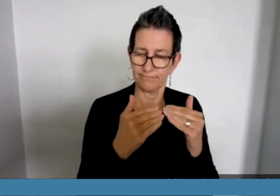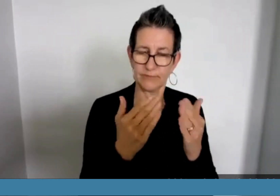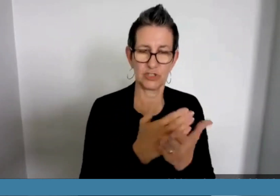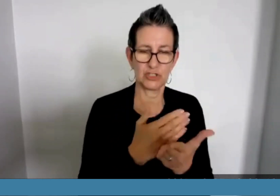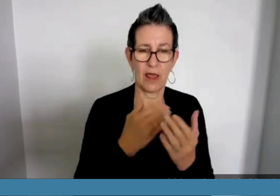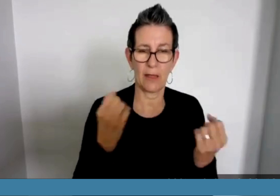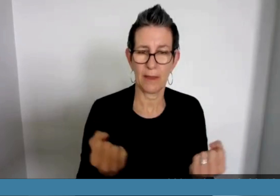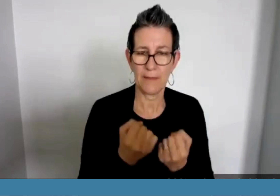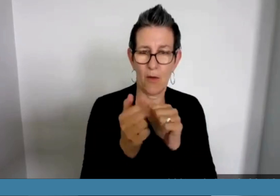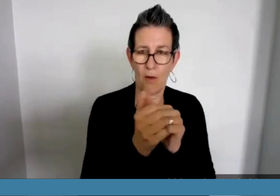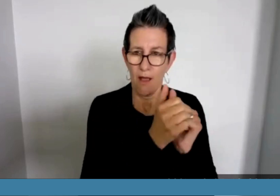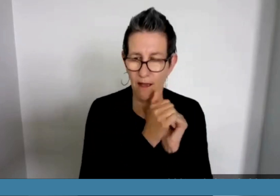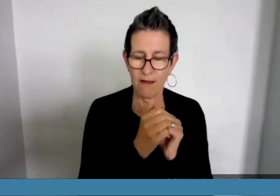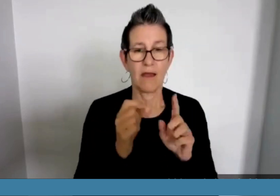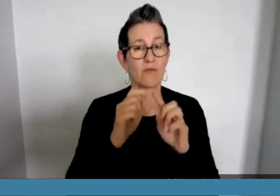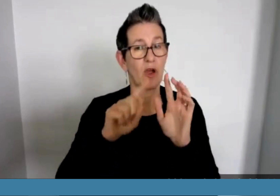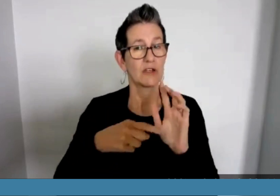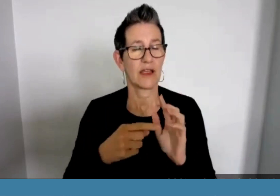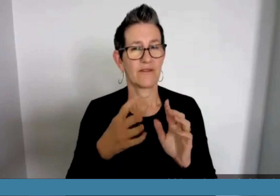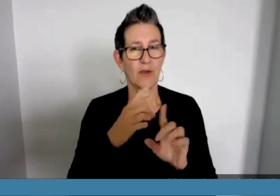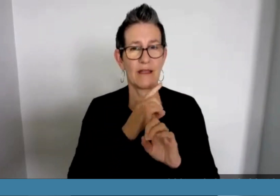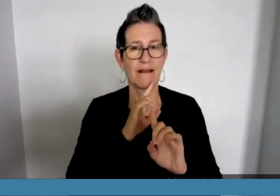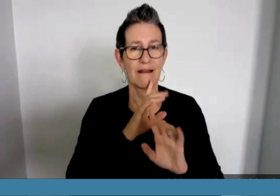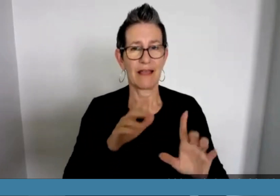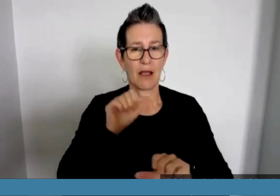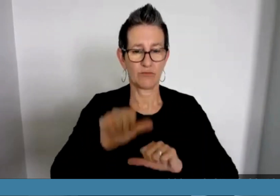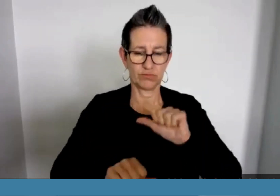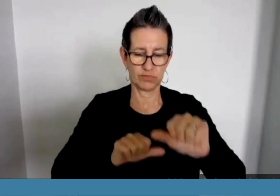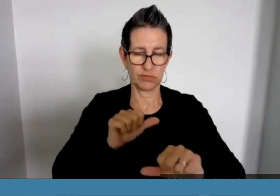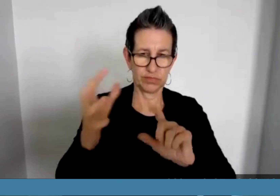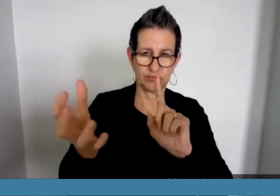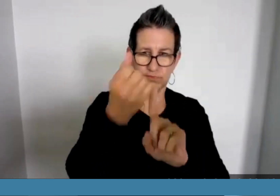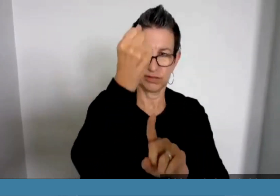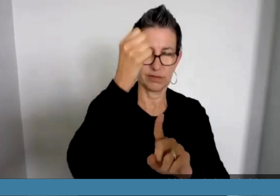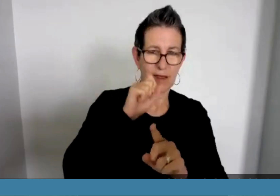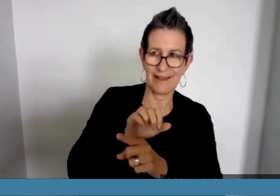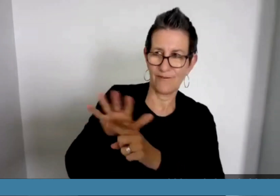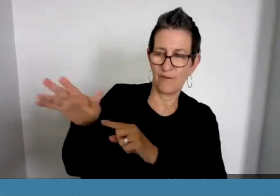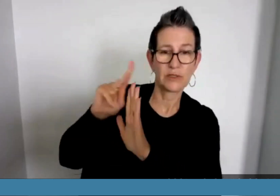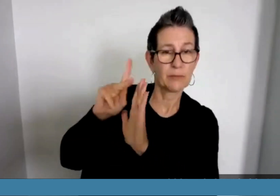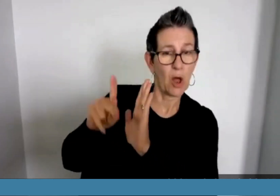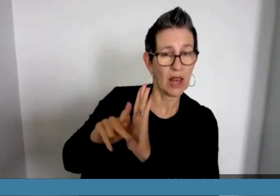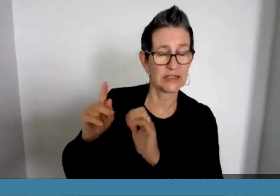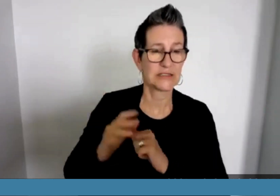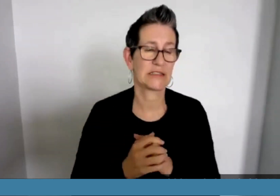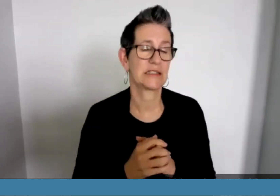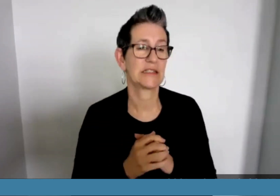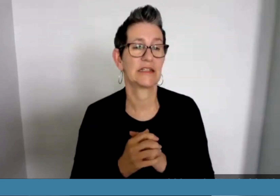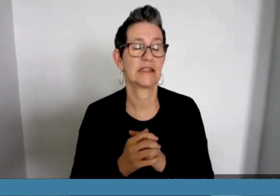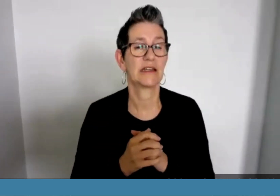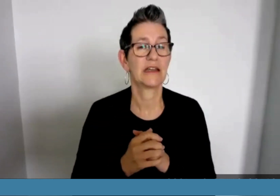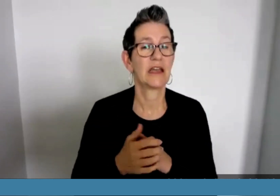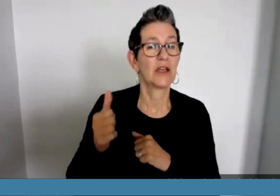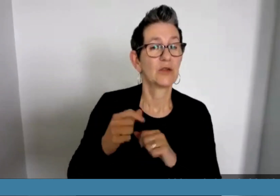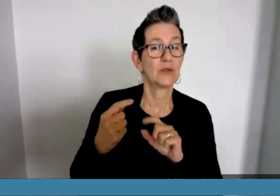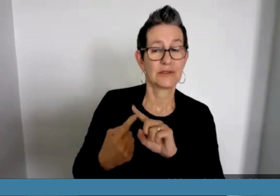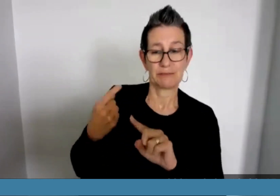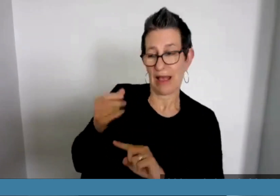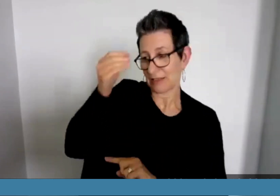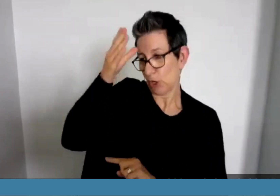The project would have a clear pathway to influence policy. It would build on what already works, and